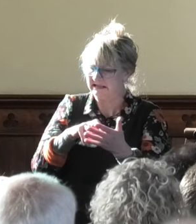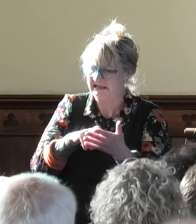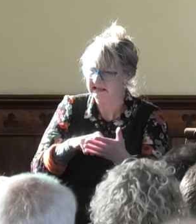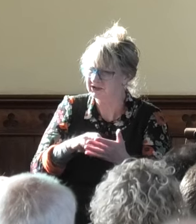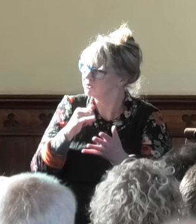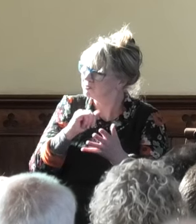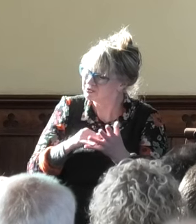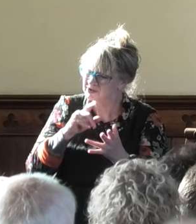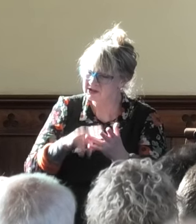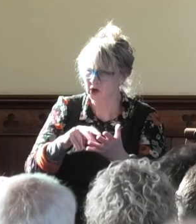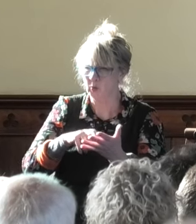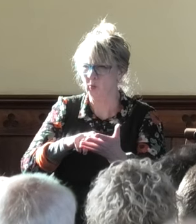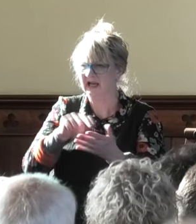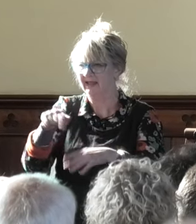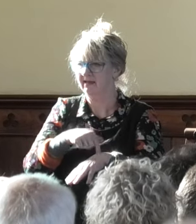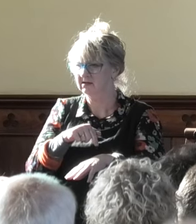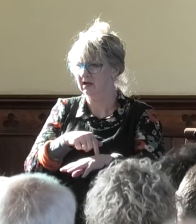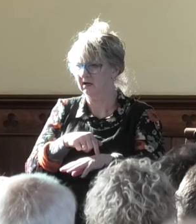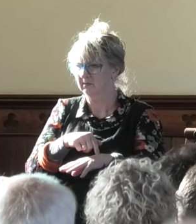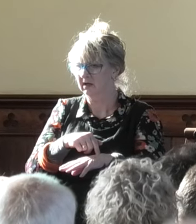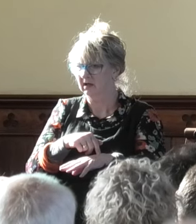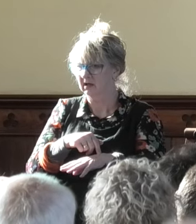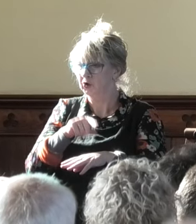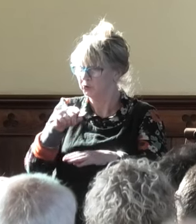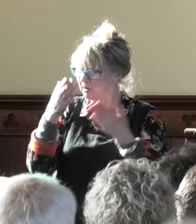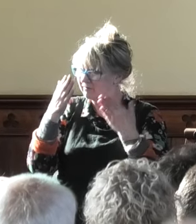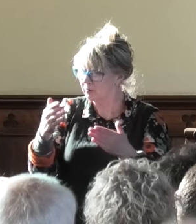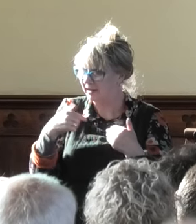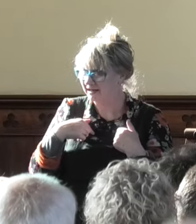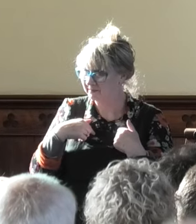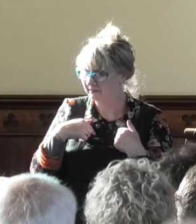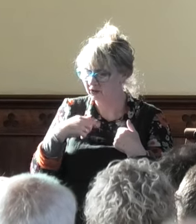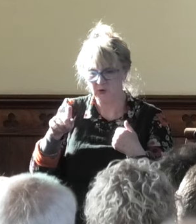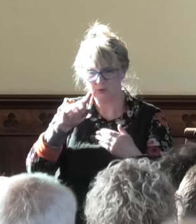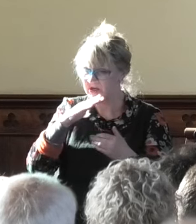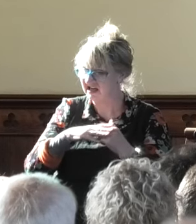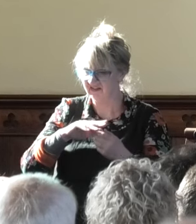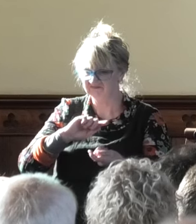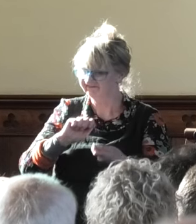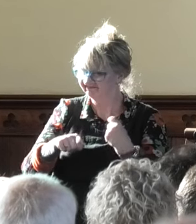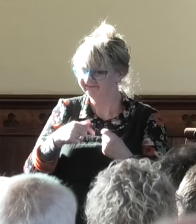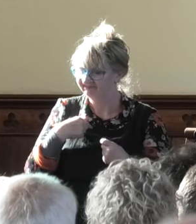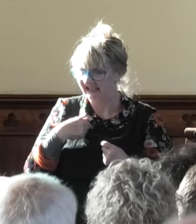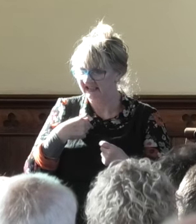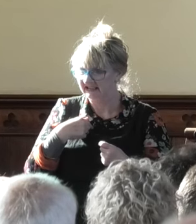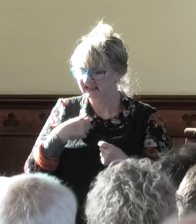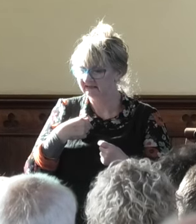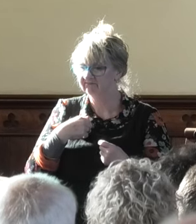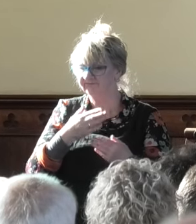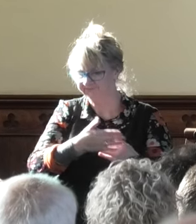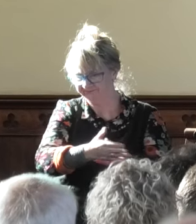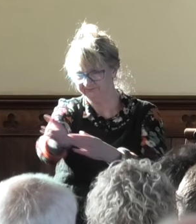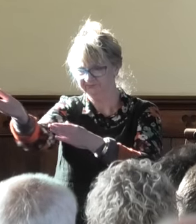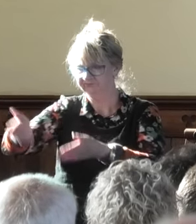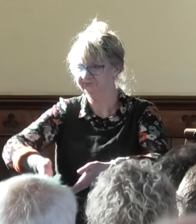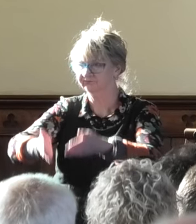was so weak at that time. Yet you have obeyed me and my word and did not deny me. Later on in a conversation